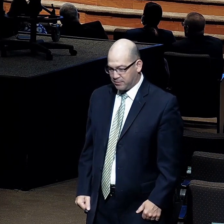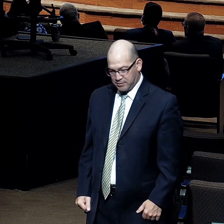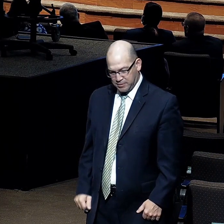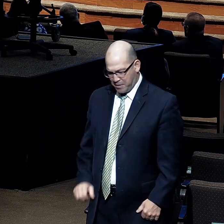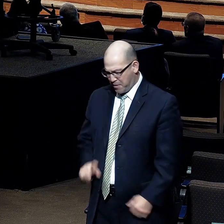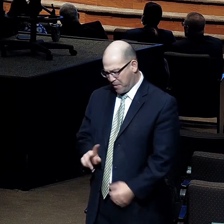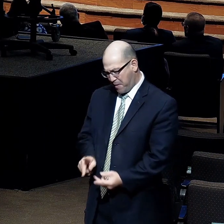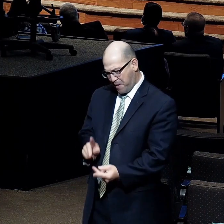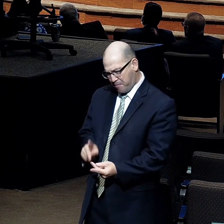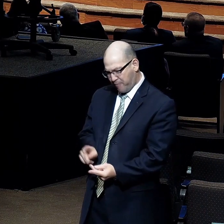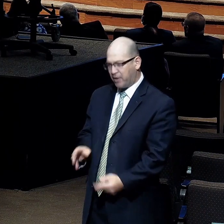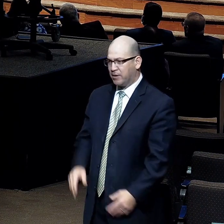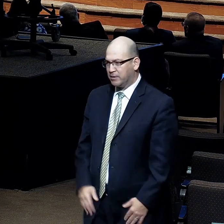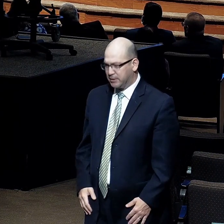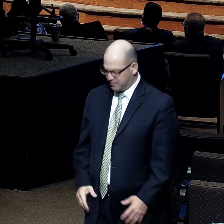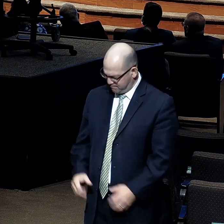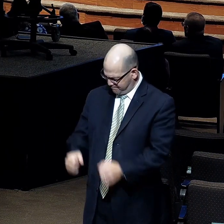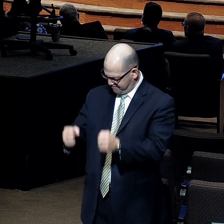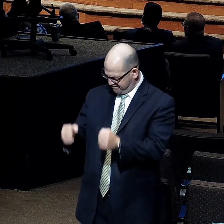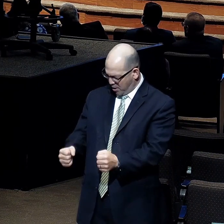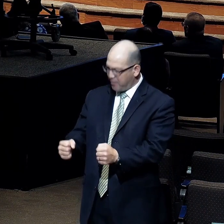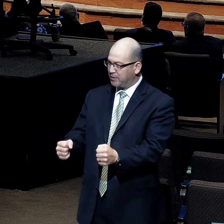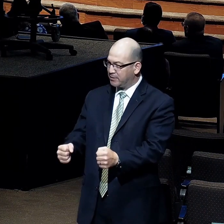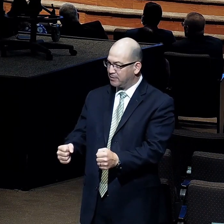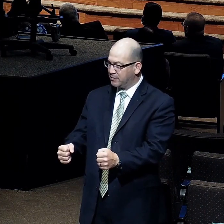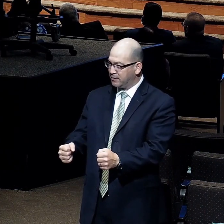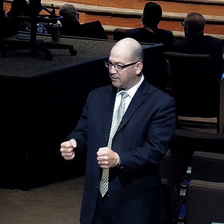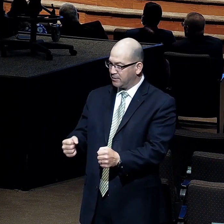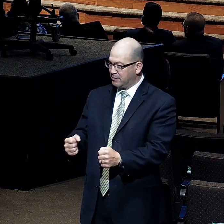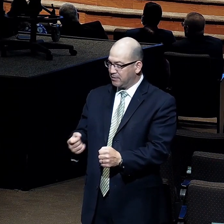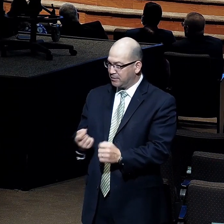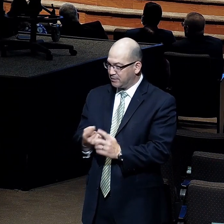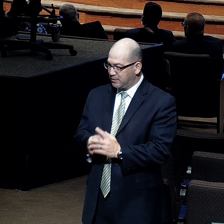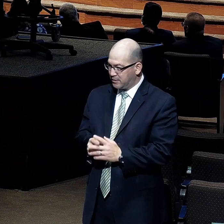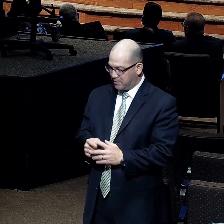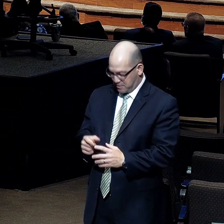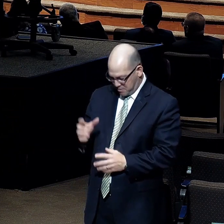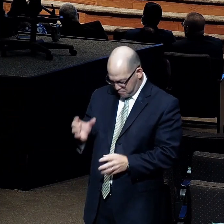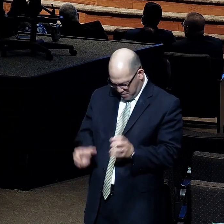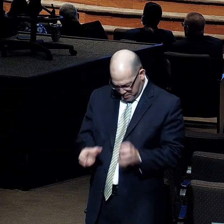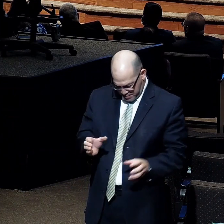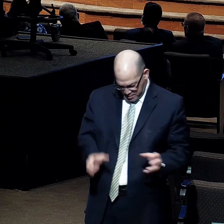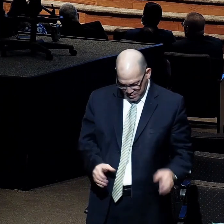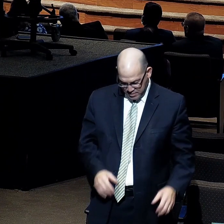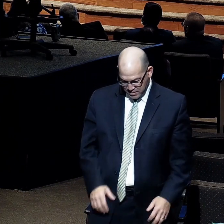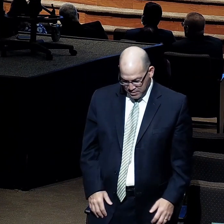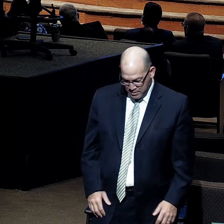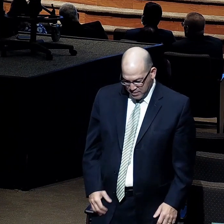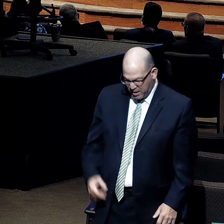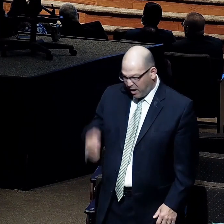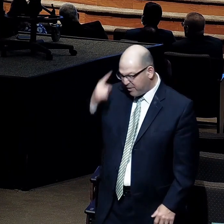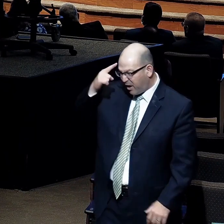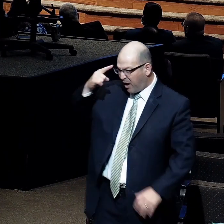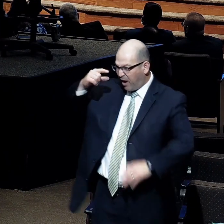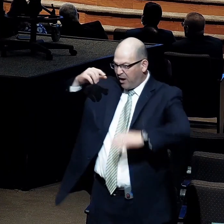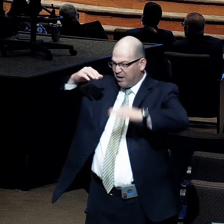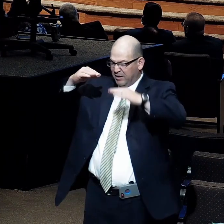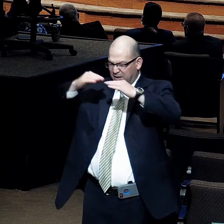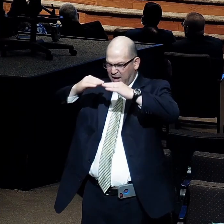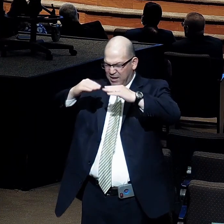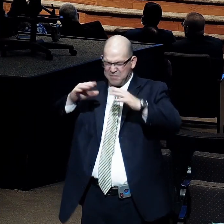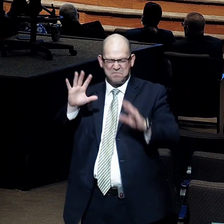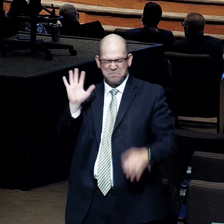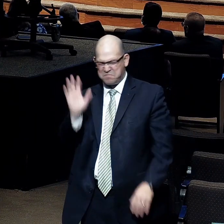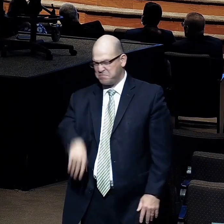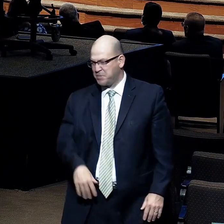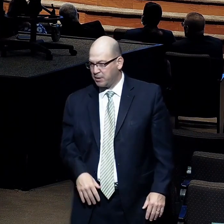doing. I put in that pole, and I started screwing these poles in, and I looked at the level, and I was like, I don't need this. Let me just eyeball it, right? So I looked at it, and I was